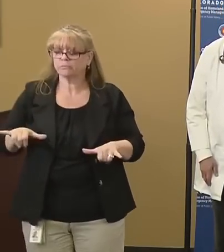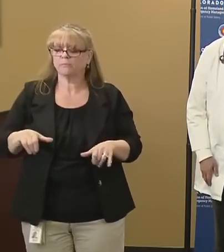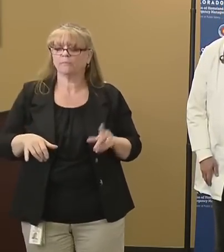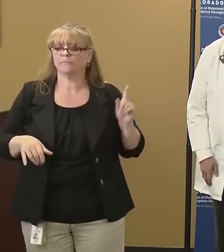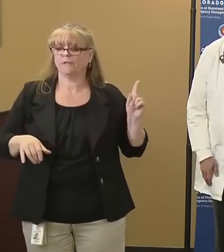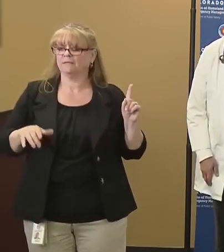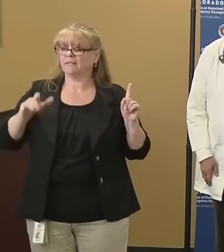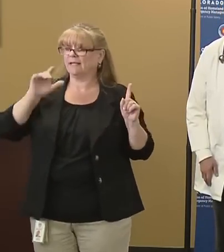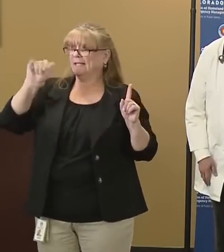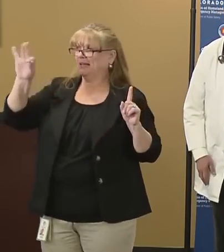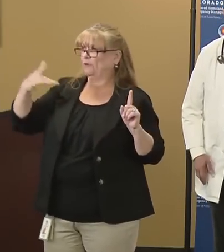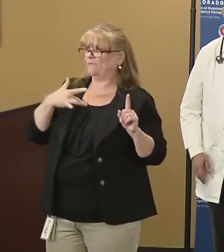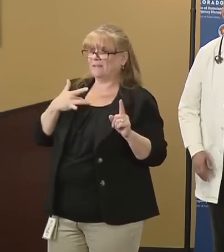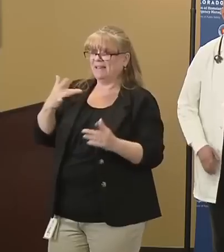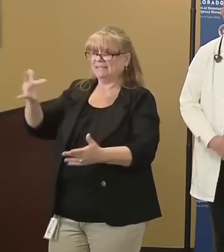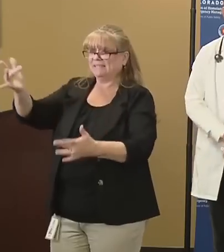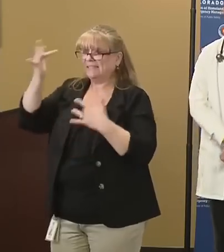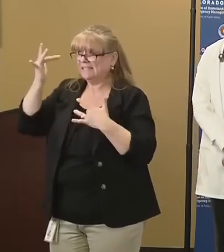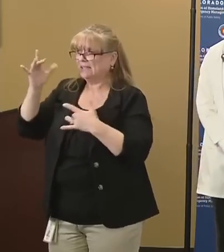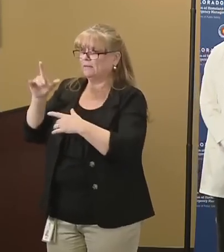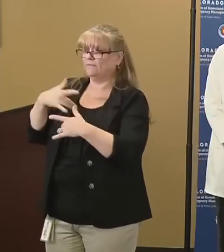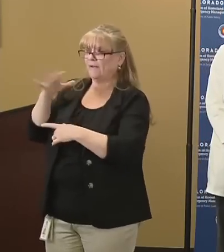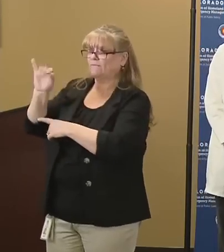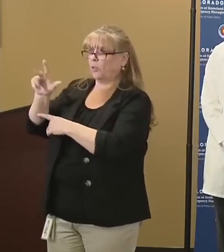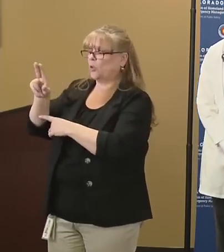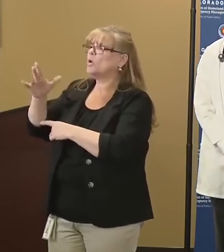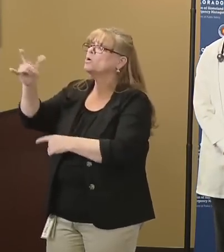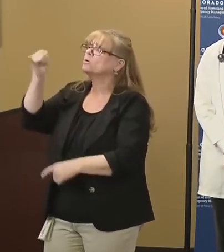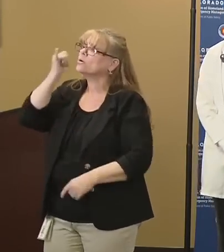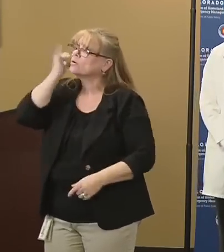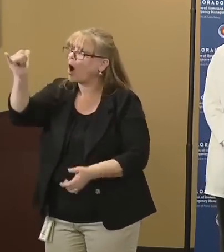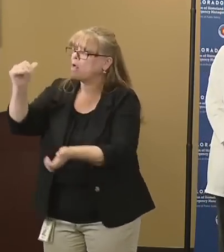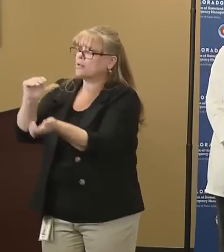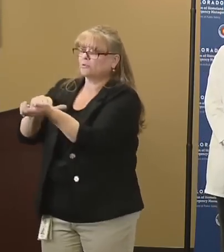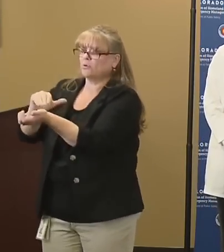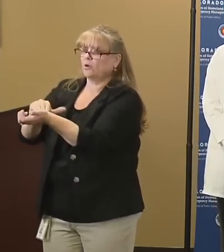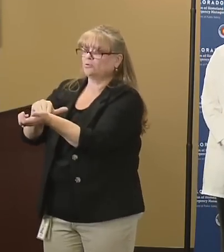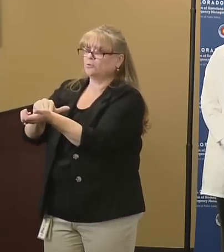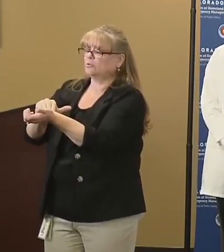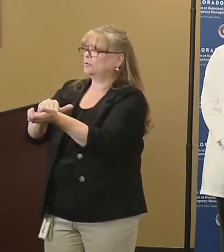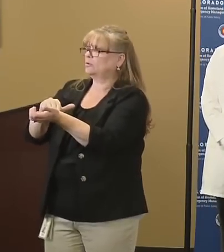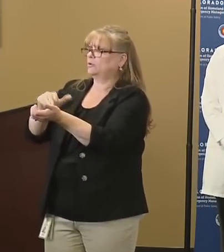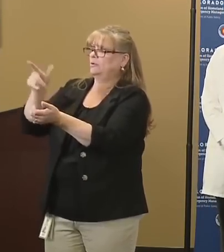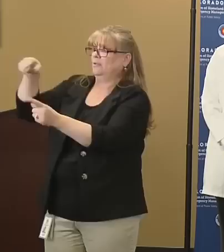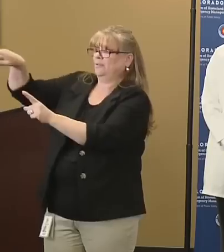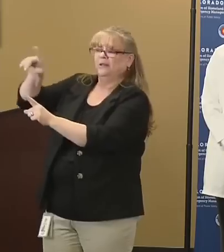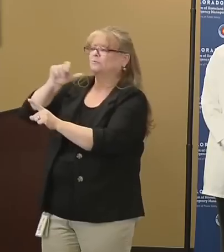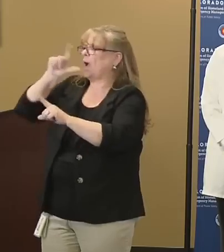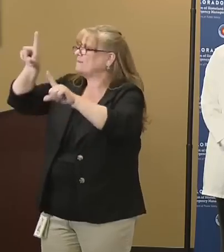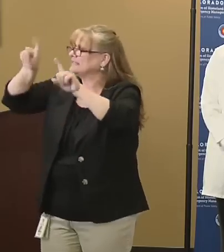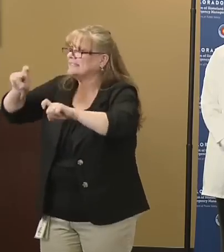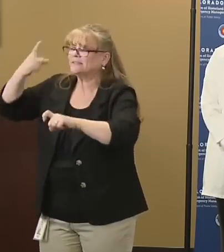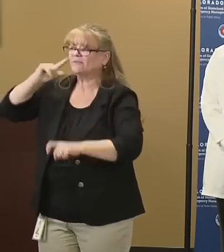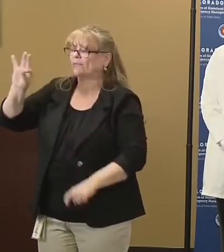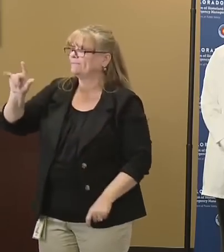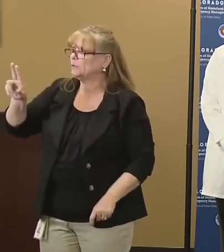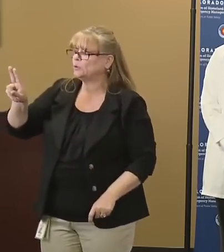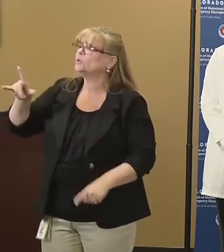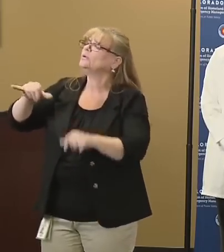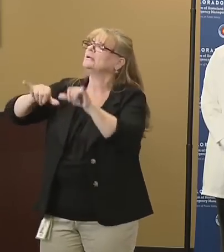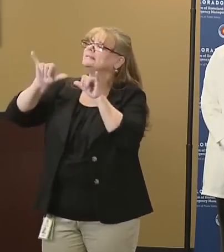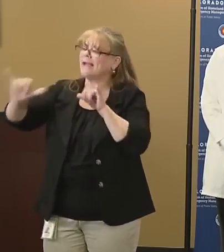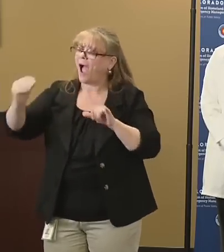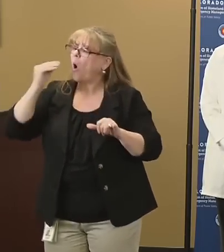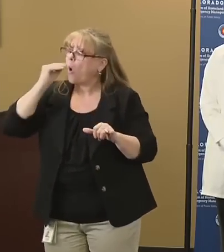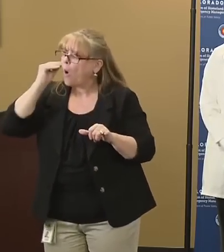you generally don't need to be tested. You should self-isolate at home. If you need medical attention, you need to seek that medical attention.